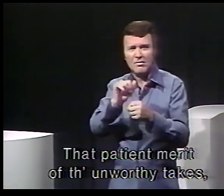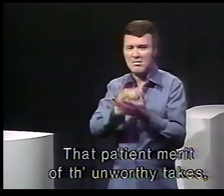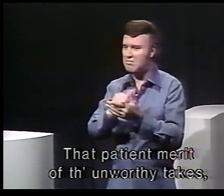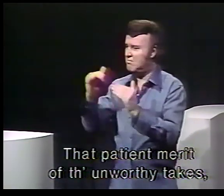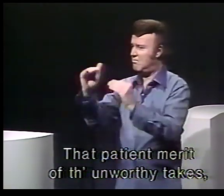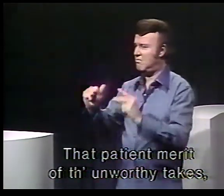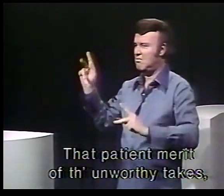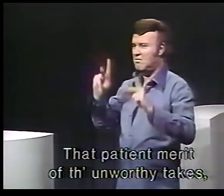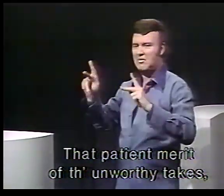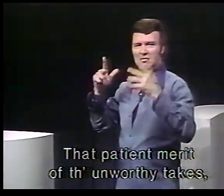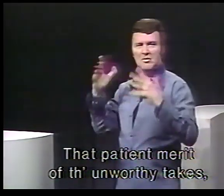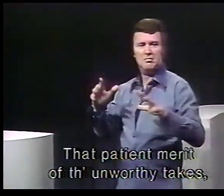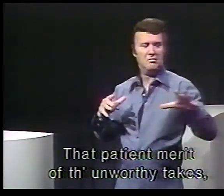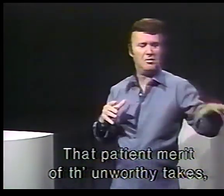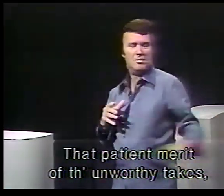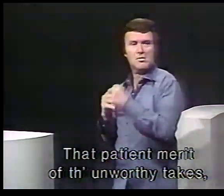merit of thy unworthy takes,